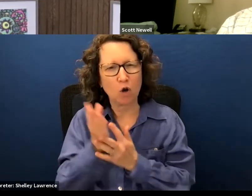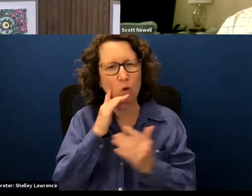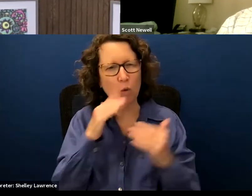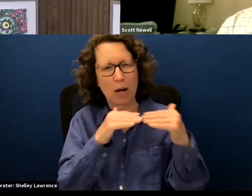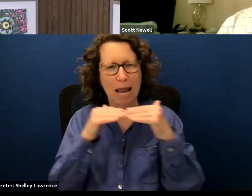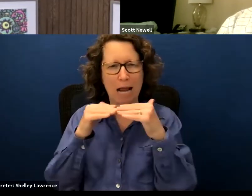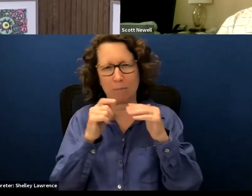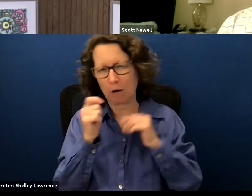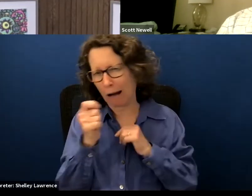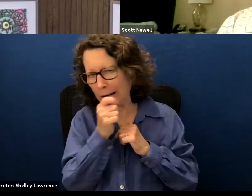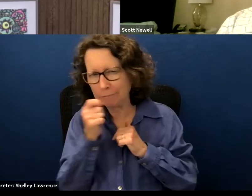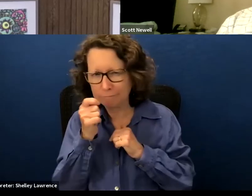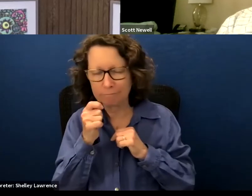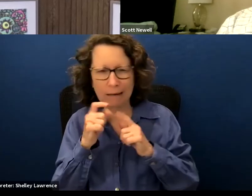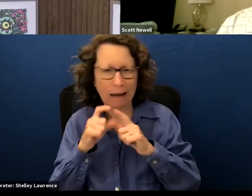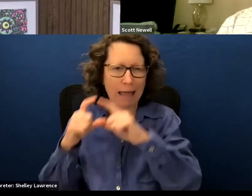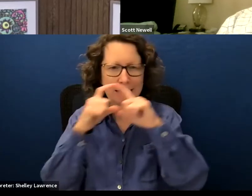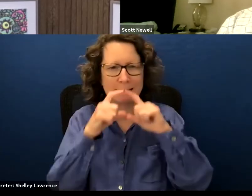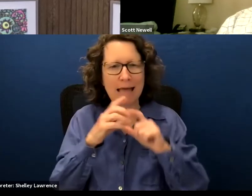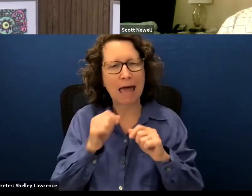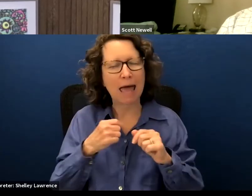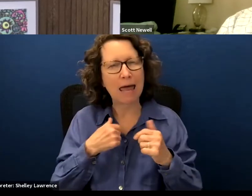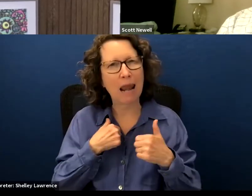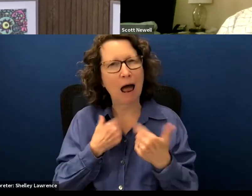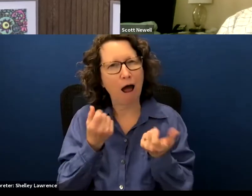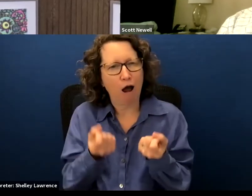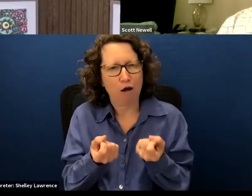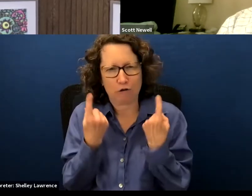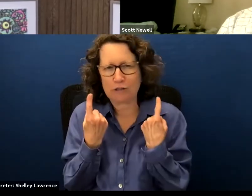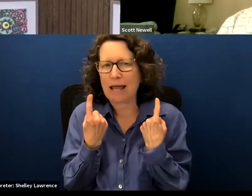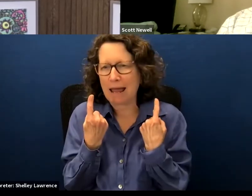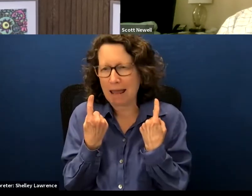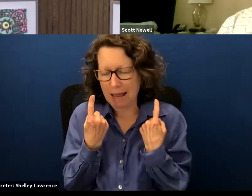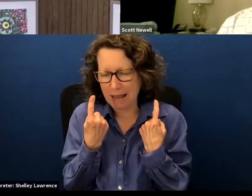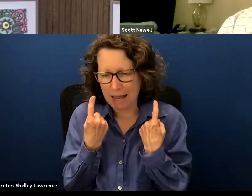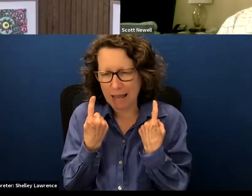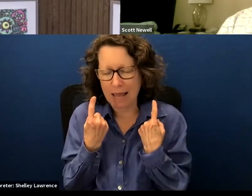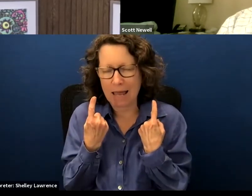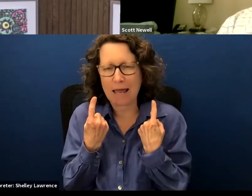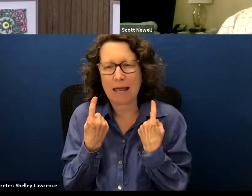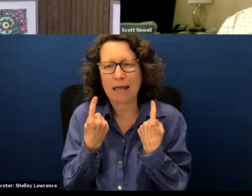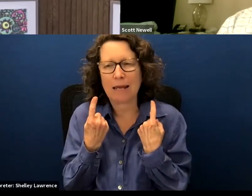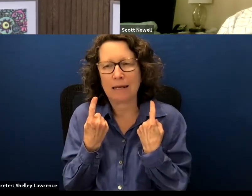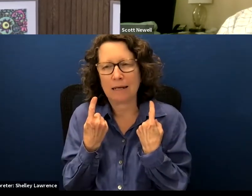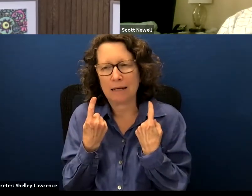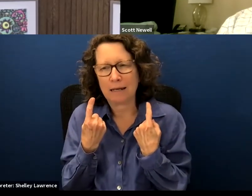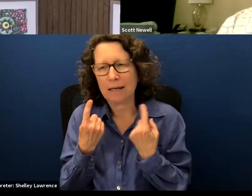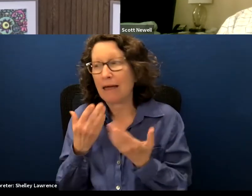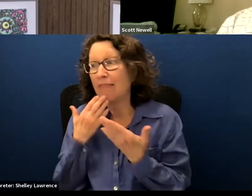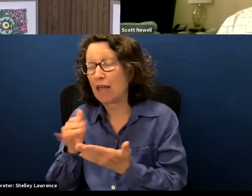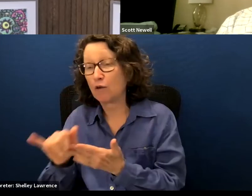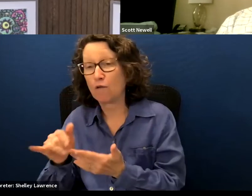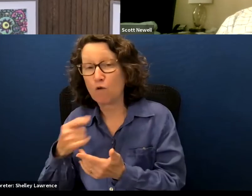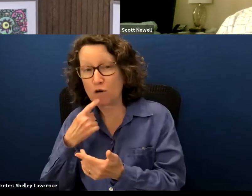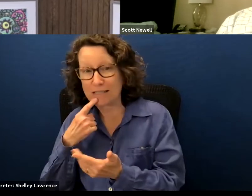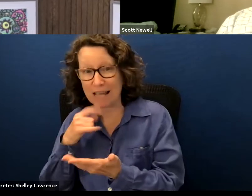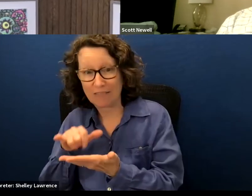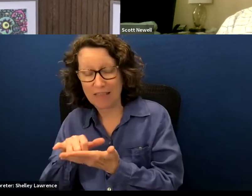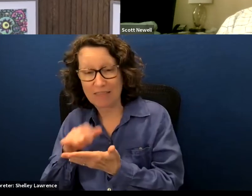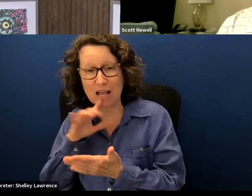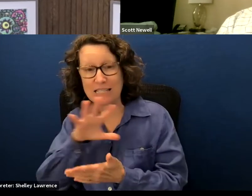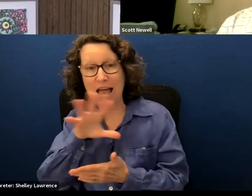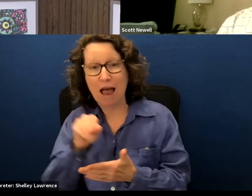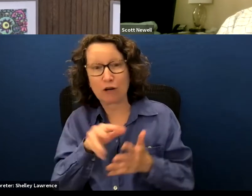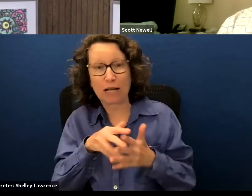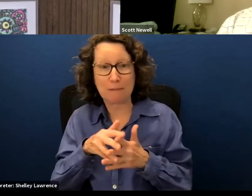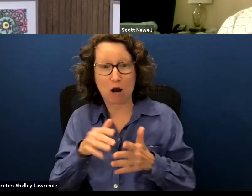lens, how we look at things, and I too certainly understand Jojo Ochoa in terms of your letter. Thank you for singing that. So as an African American